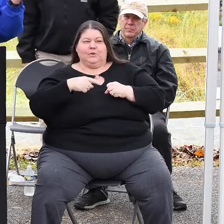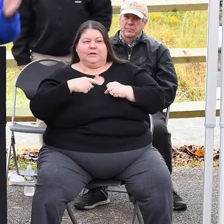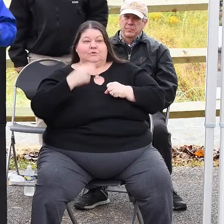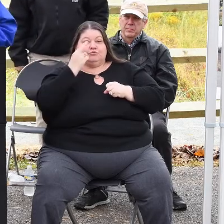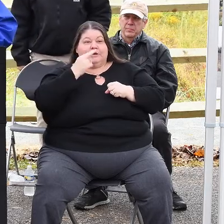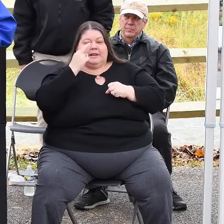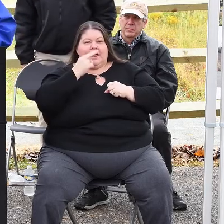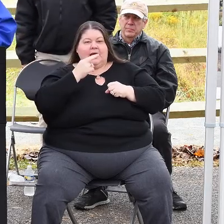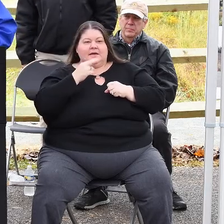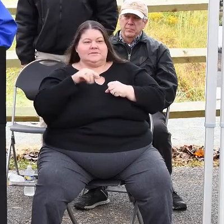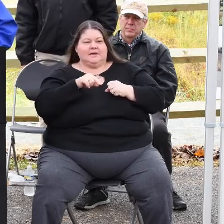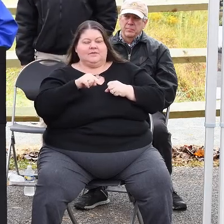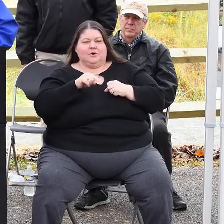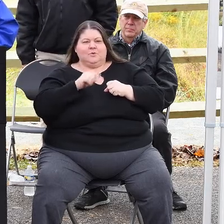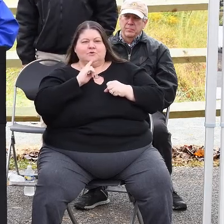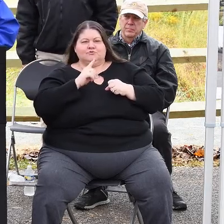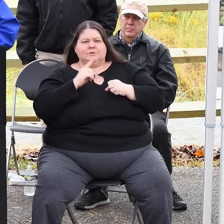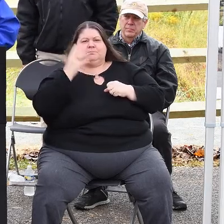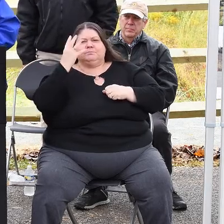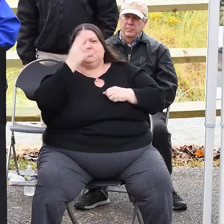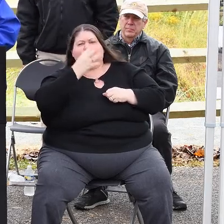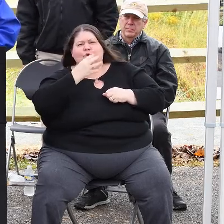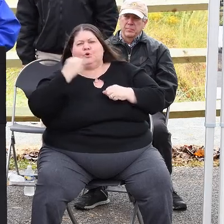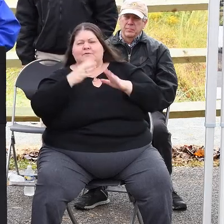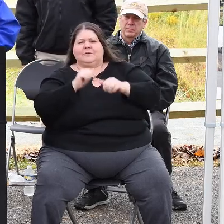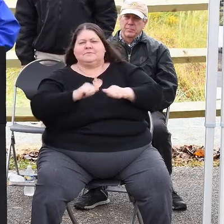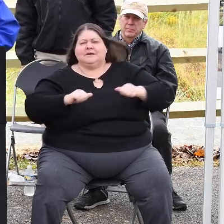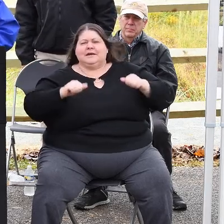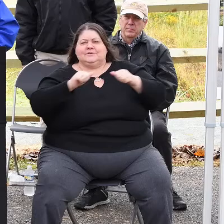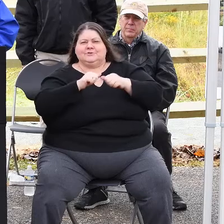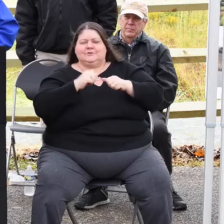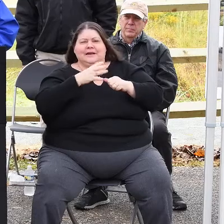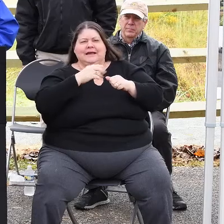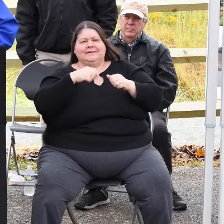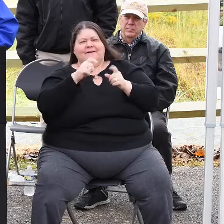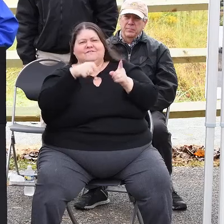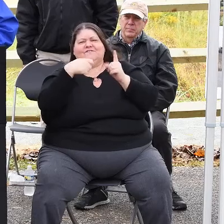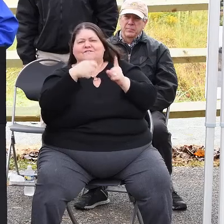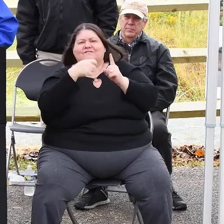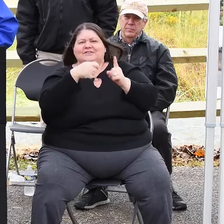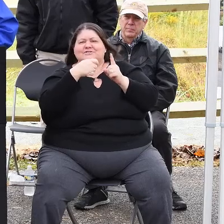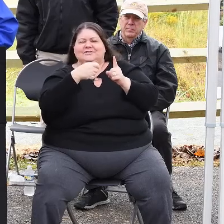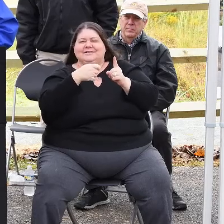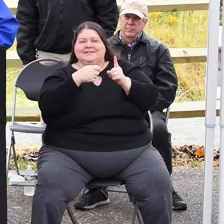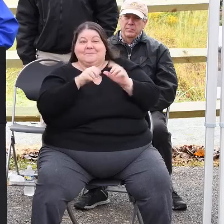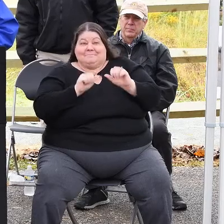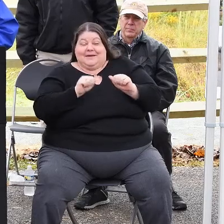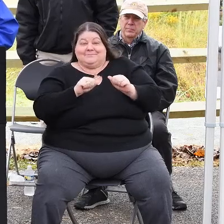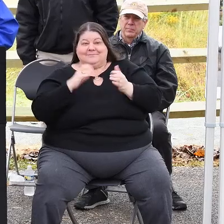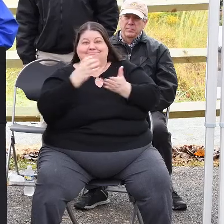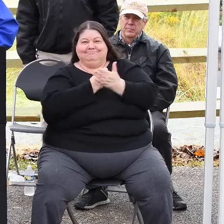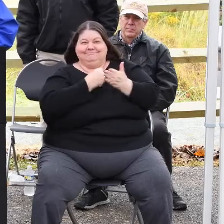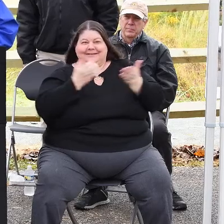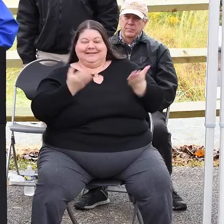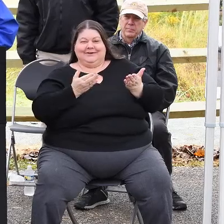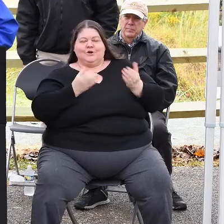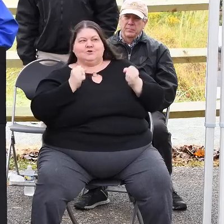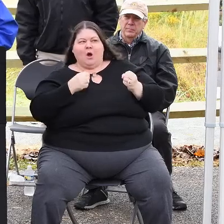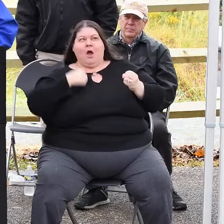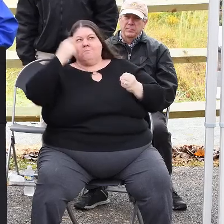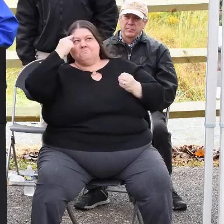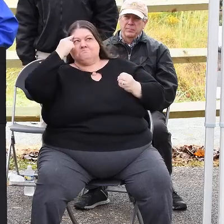some lovely habitat and fishing possibilities here, and so I